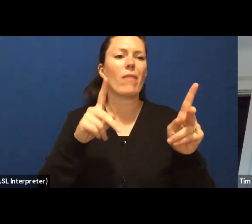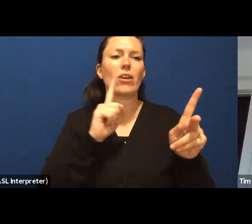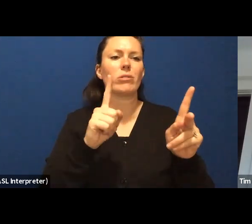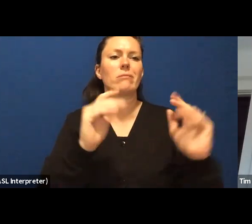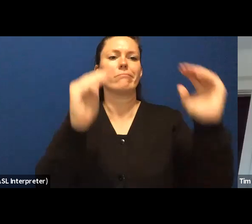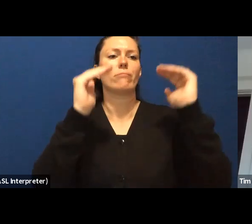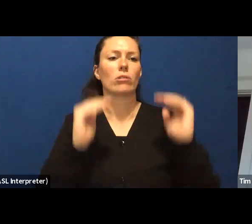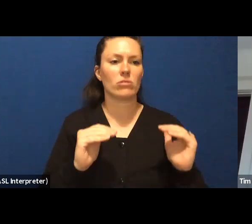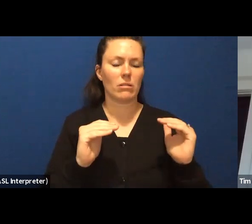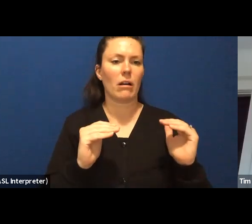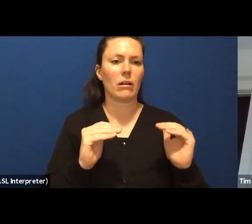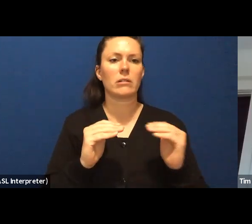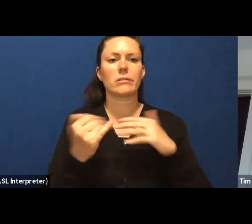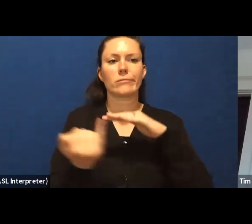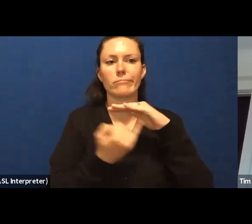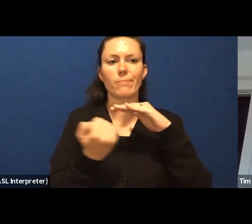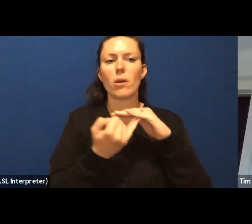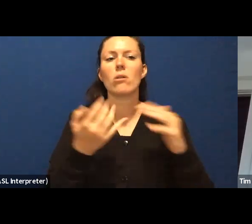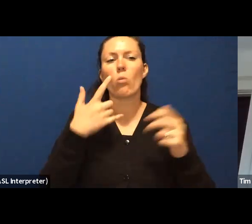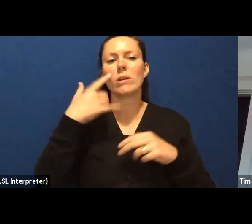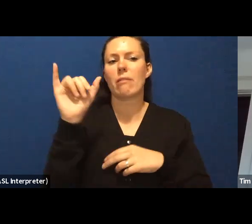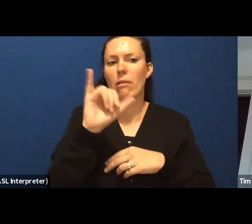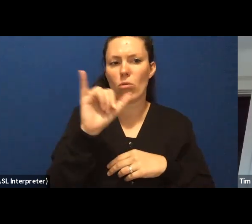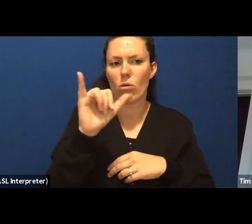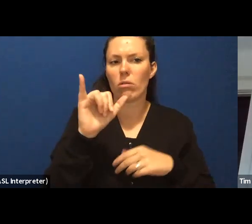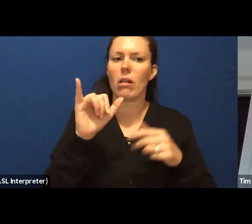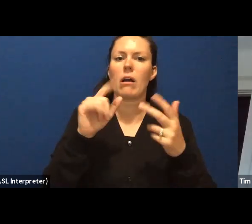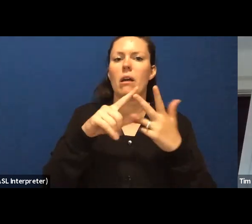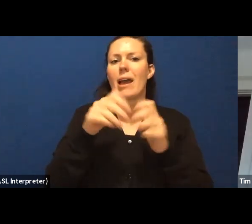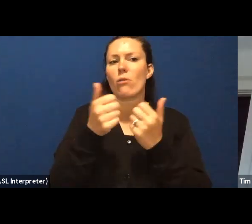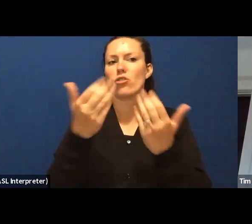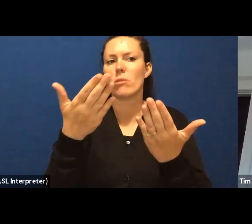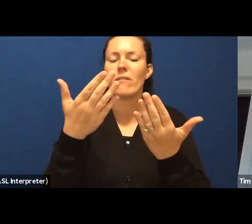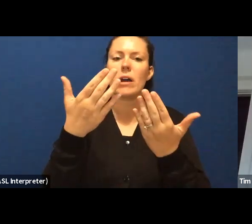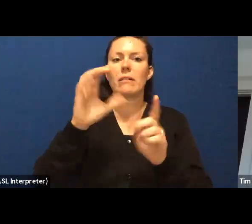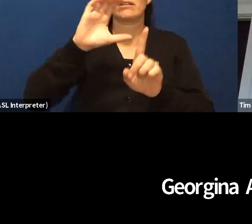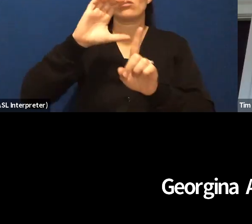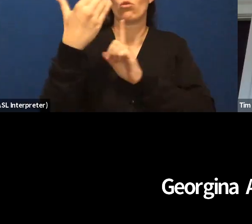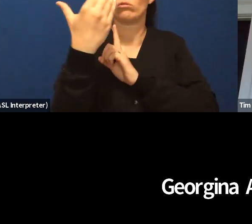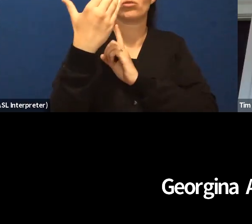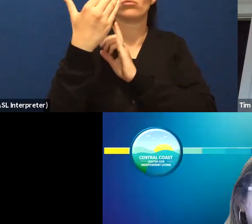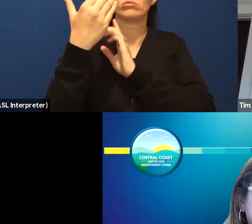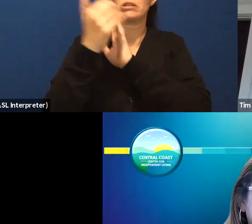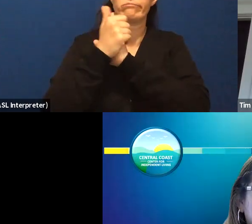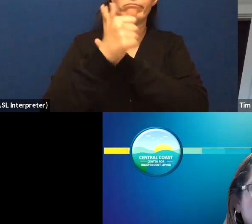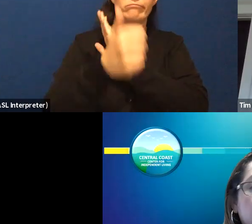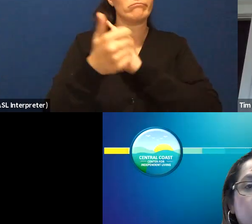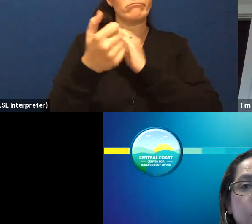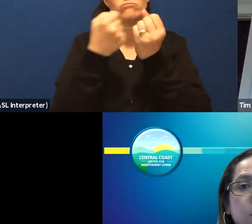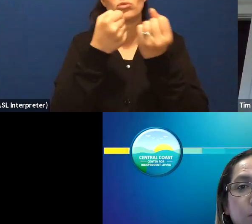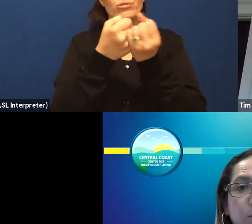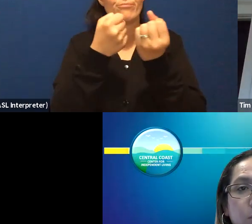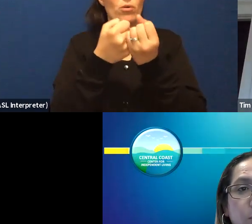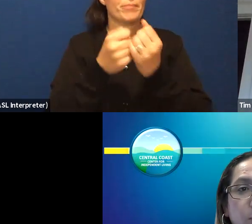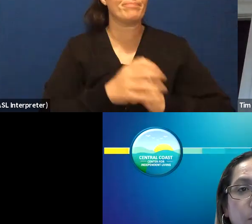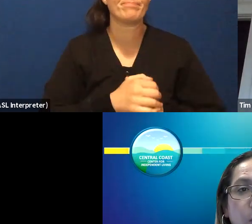so what does that look like, and how are you all providing sort of culturally competent and authentic support in the Salinas and Monterey